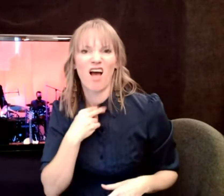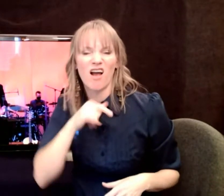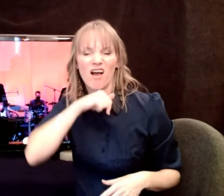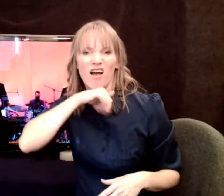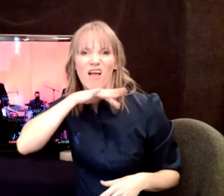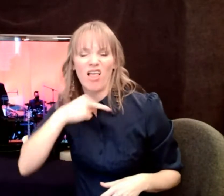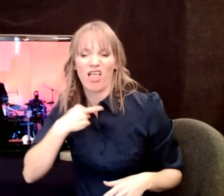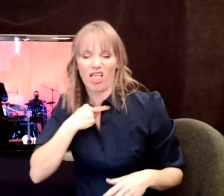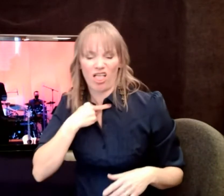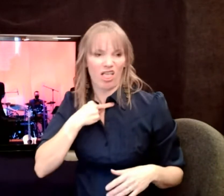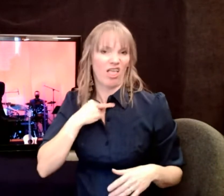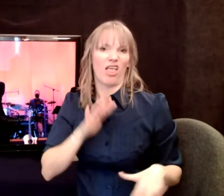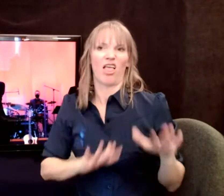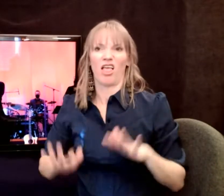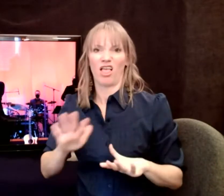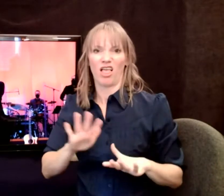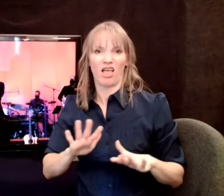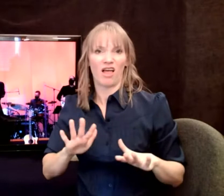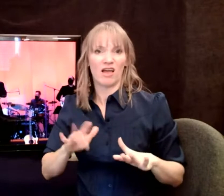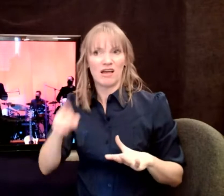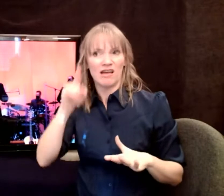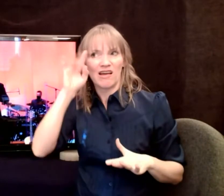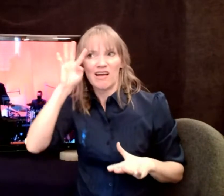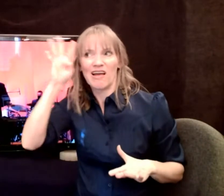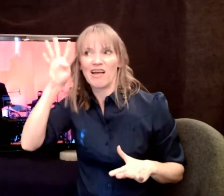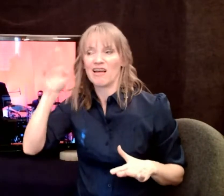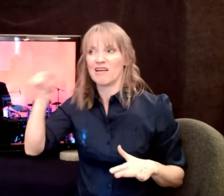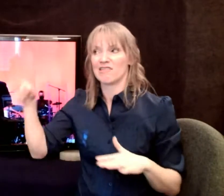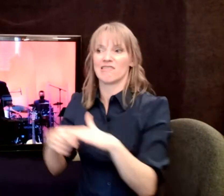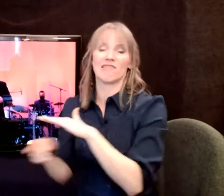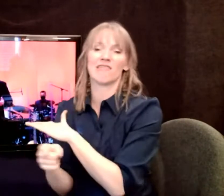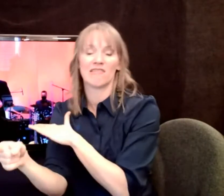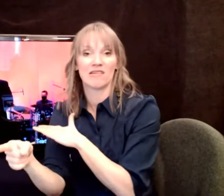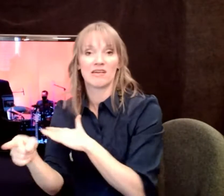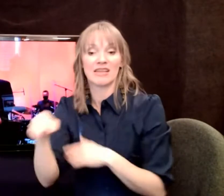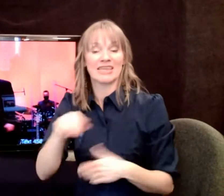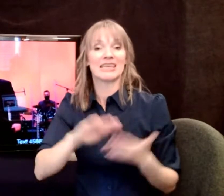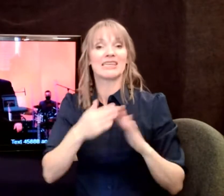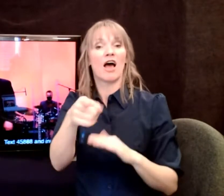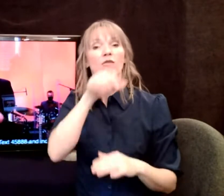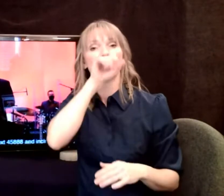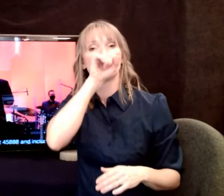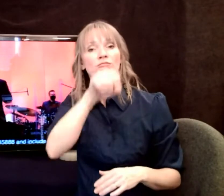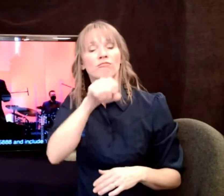Anyway, with your imagination, you know this town.